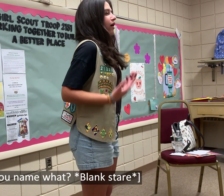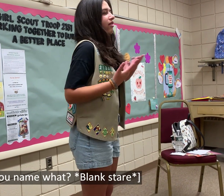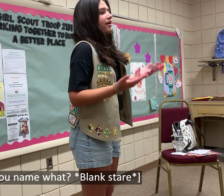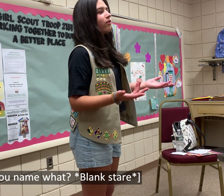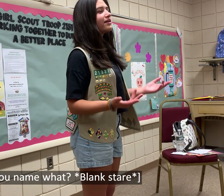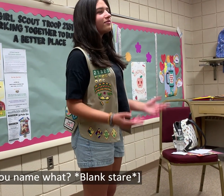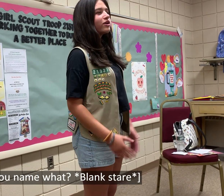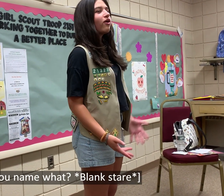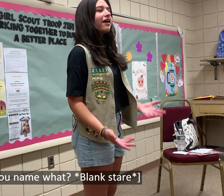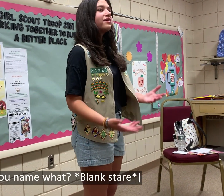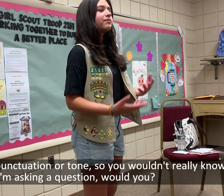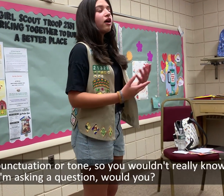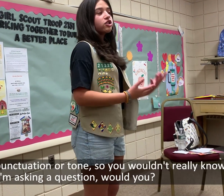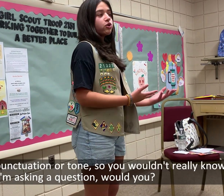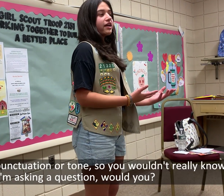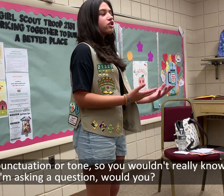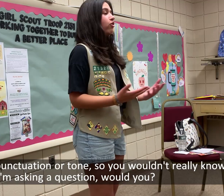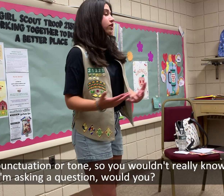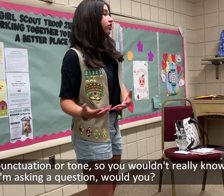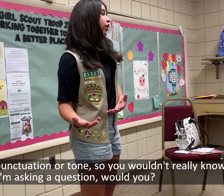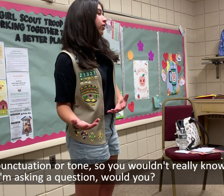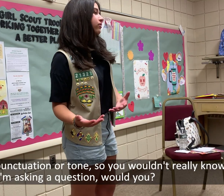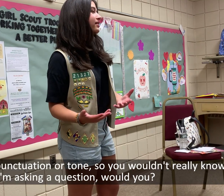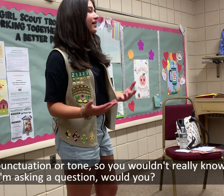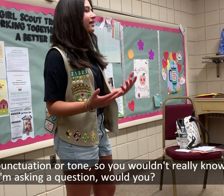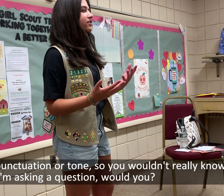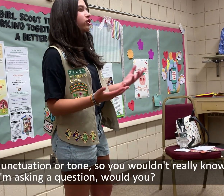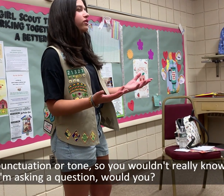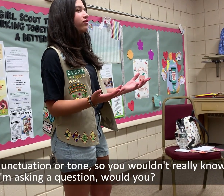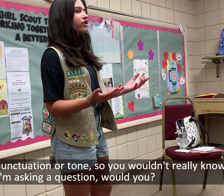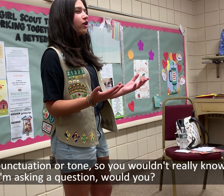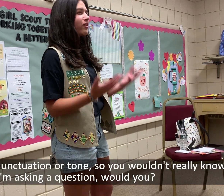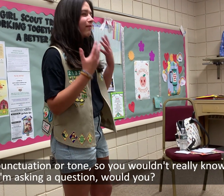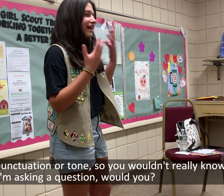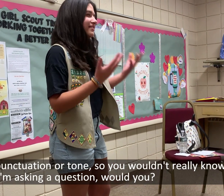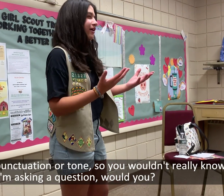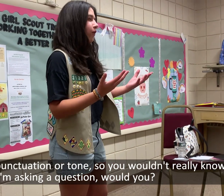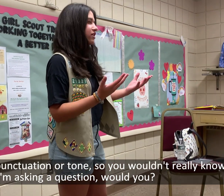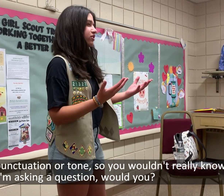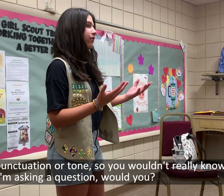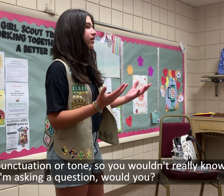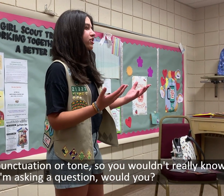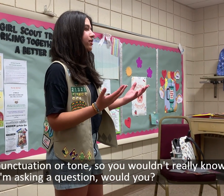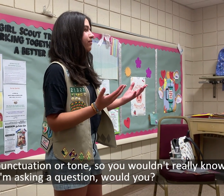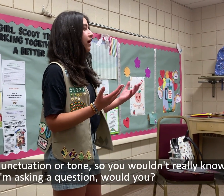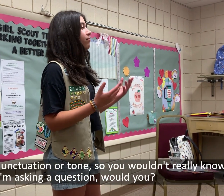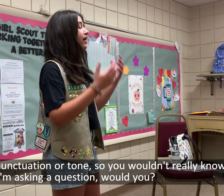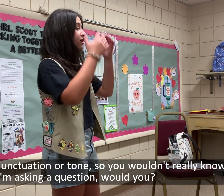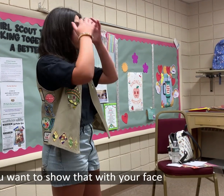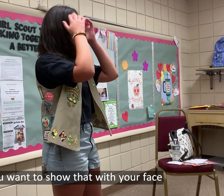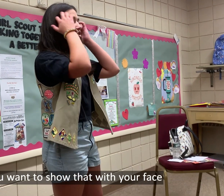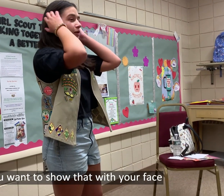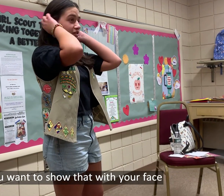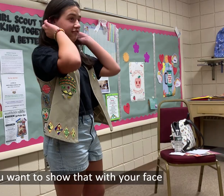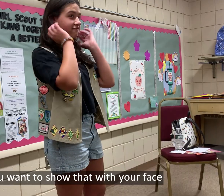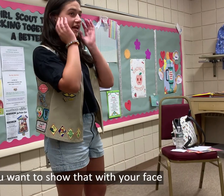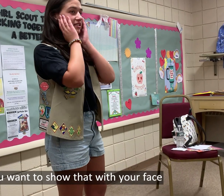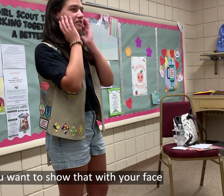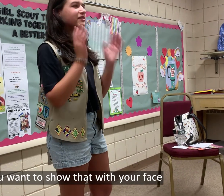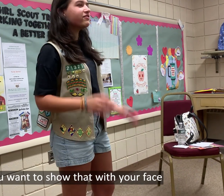like what, we don't have any punctuation or tone, so you wouldn't really know that I'm asking a question, would you? But you want to show that with your face, specifically